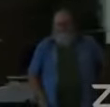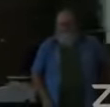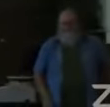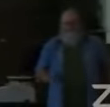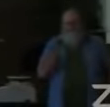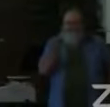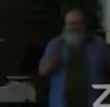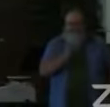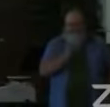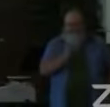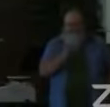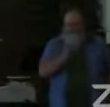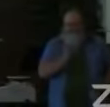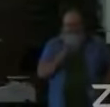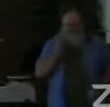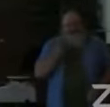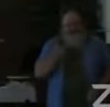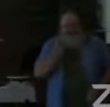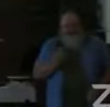peace.